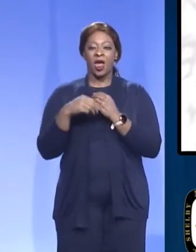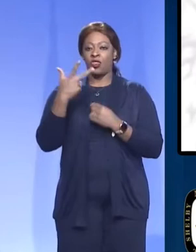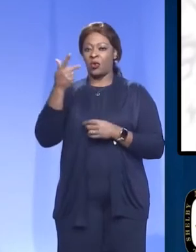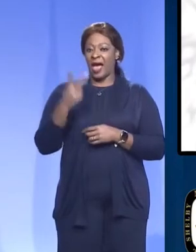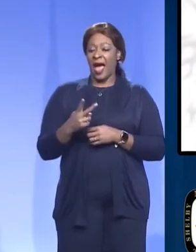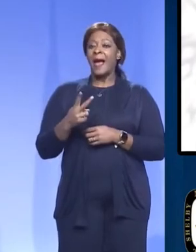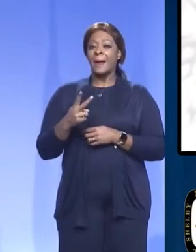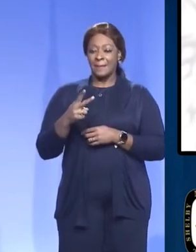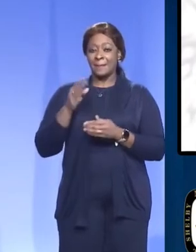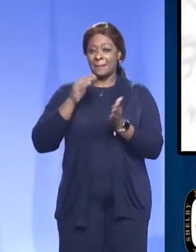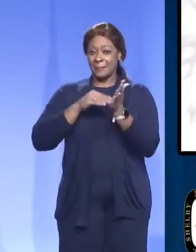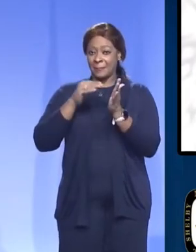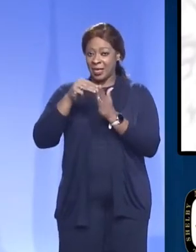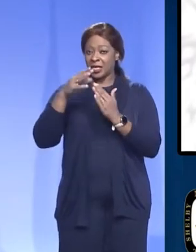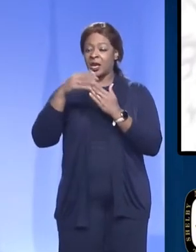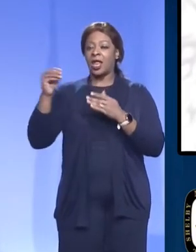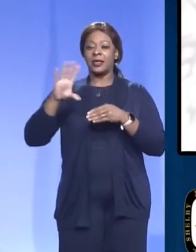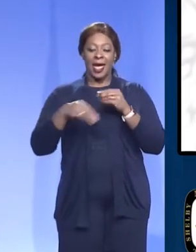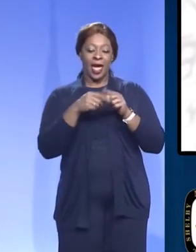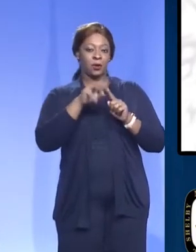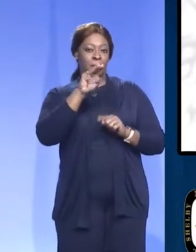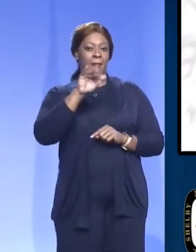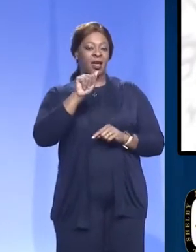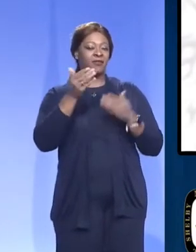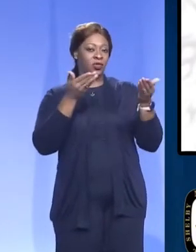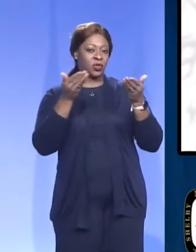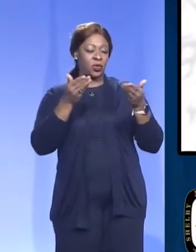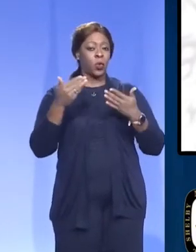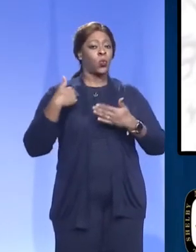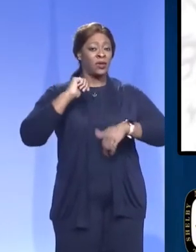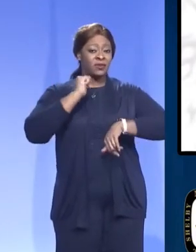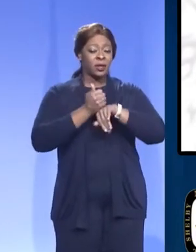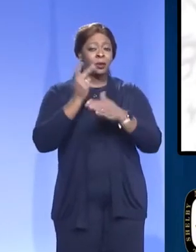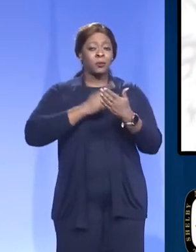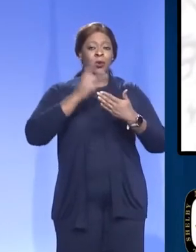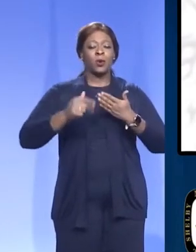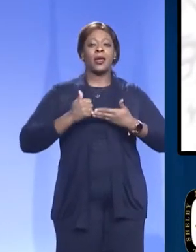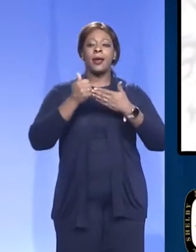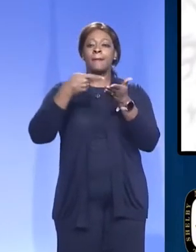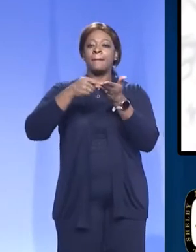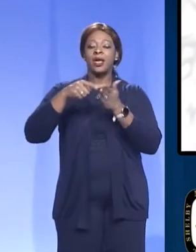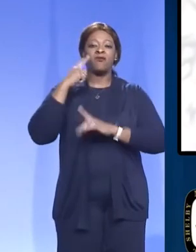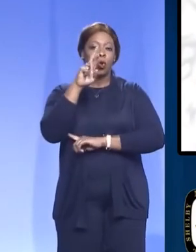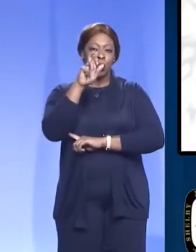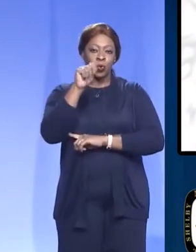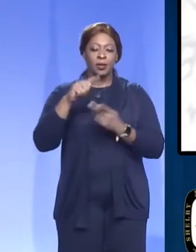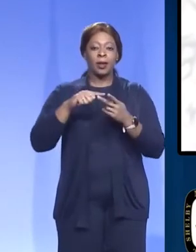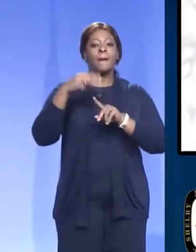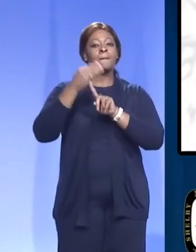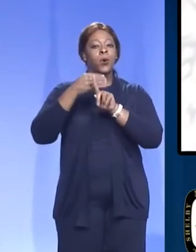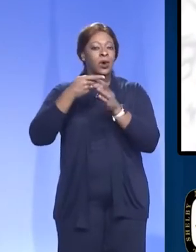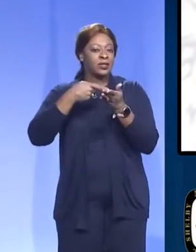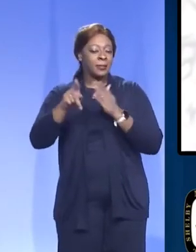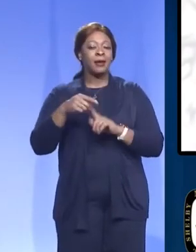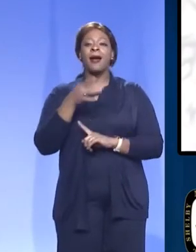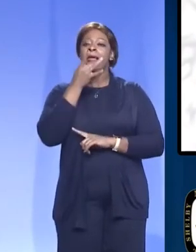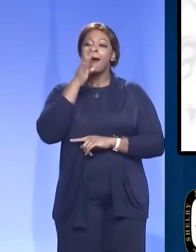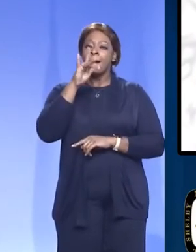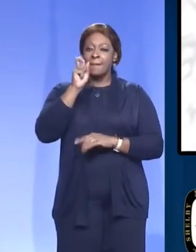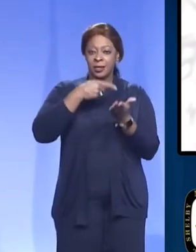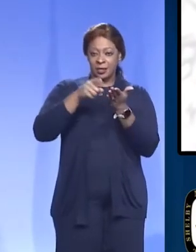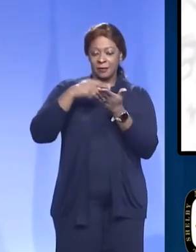MIFA's ability to deliver services. The program that we have put into place will help you with rent assistance, mortgage assistance, or utility